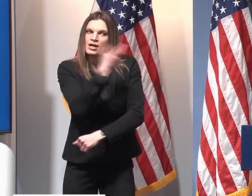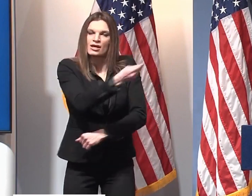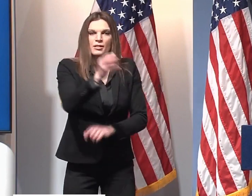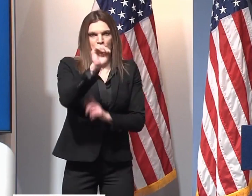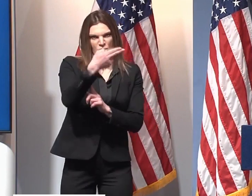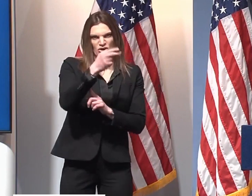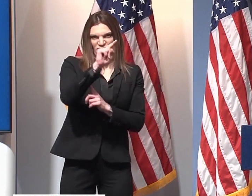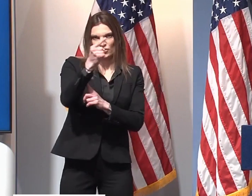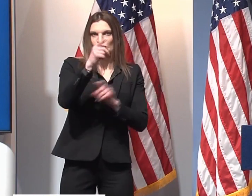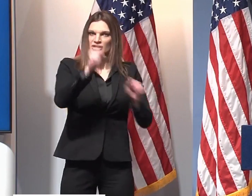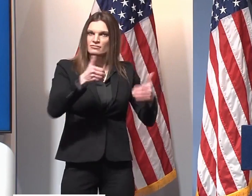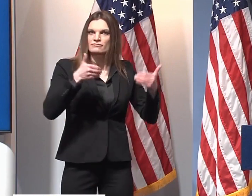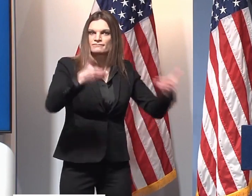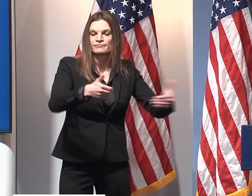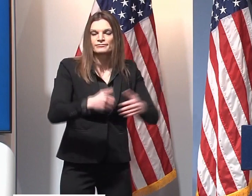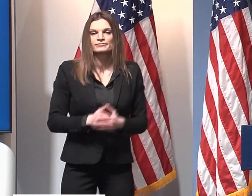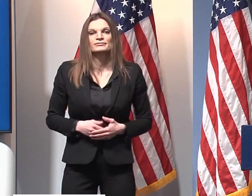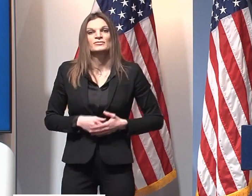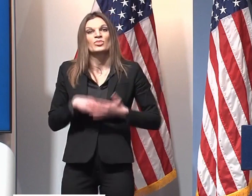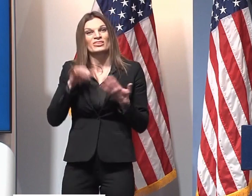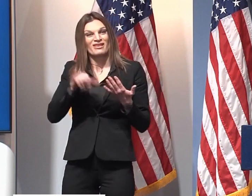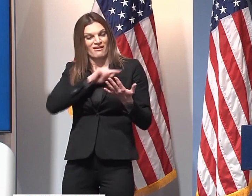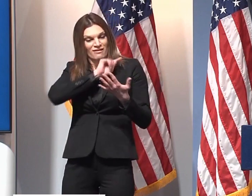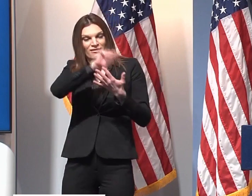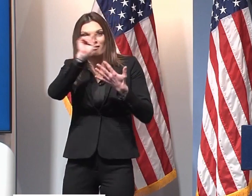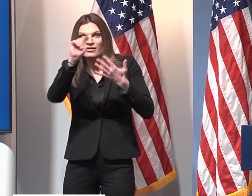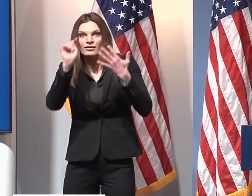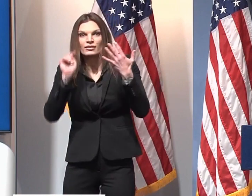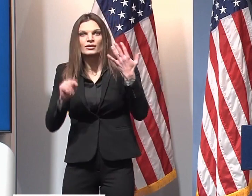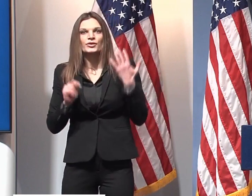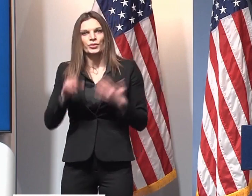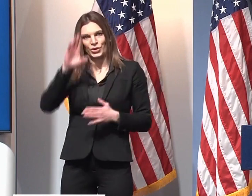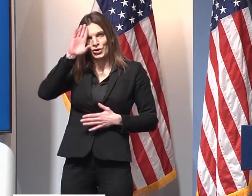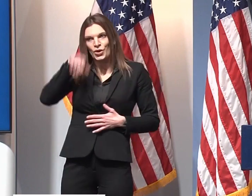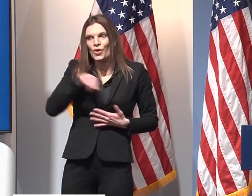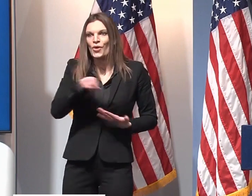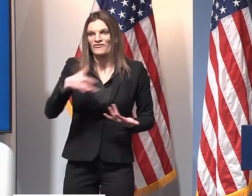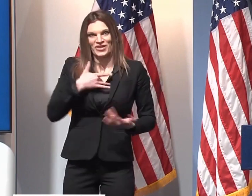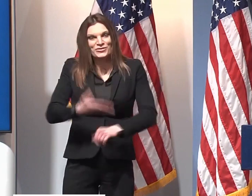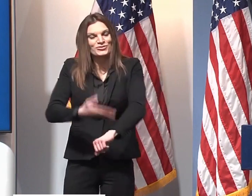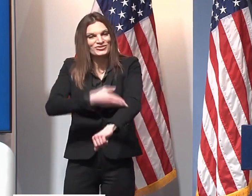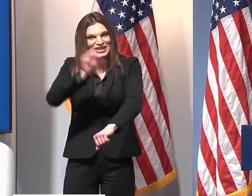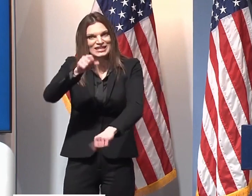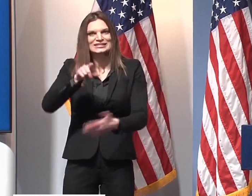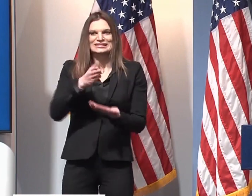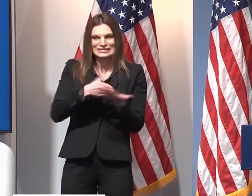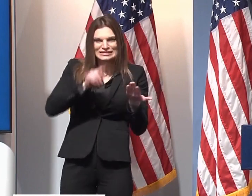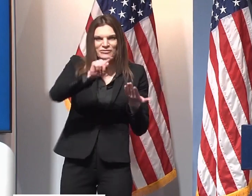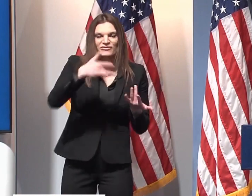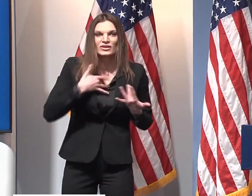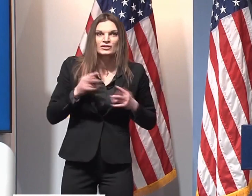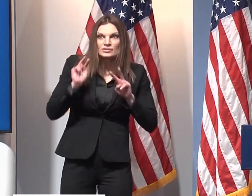incremental step, we know there are many other people who want to get a vaccine, and there simply are